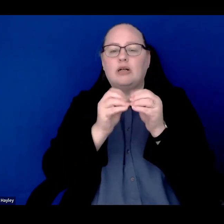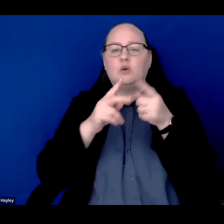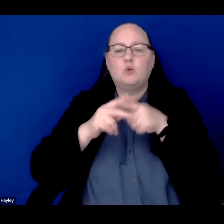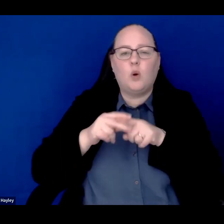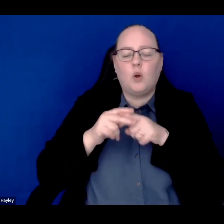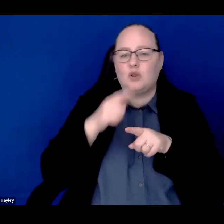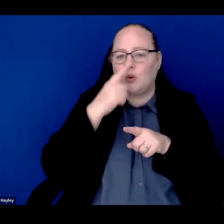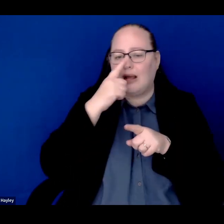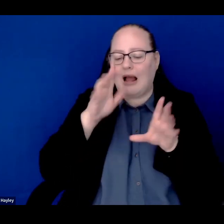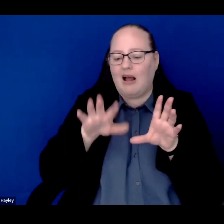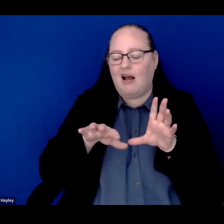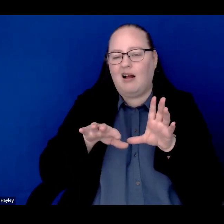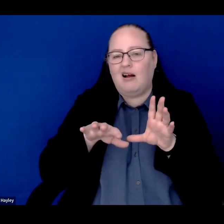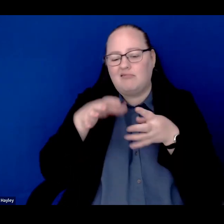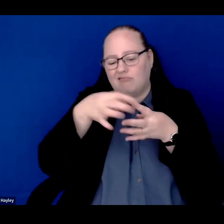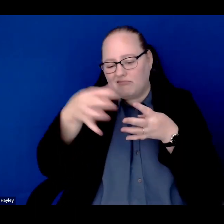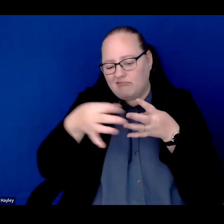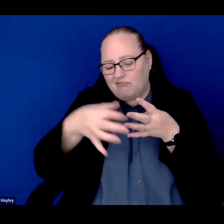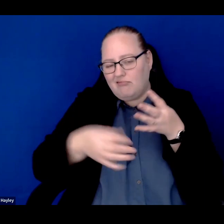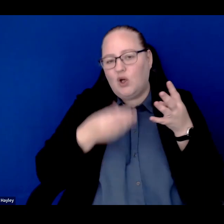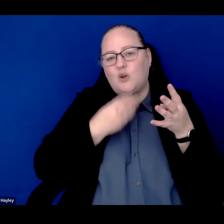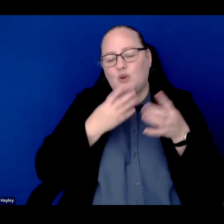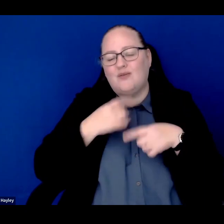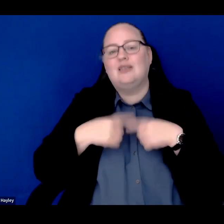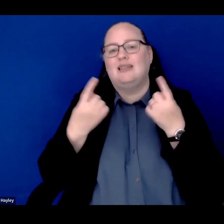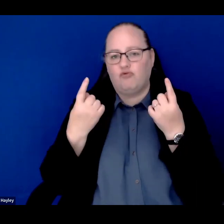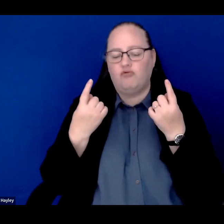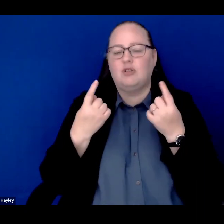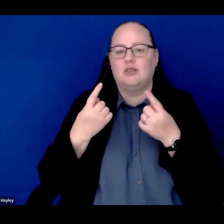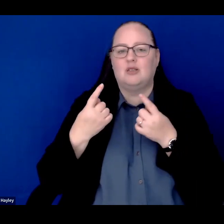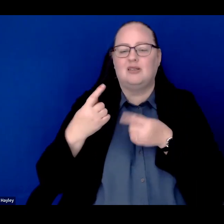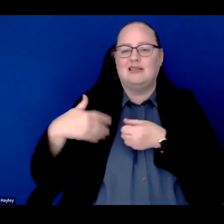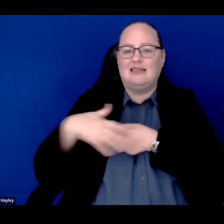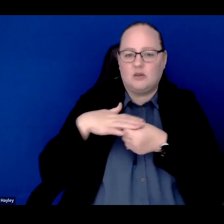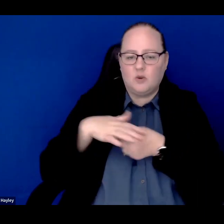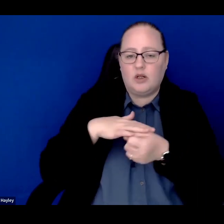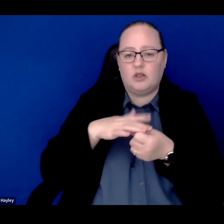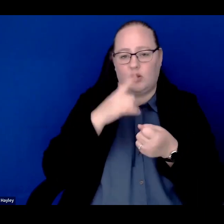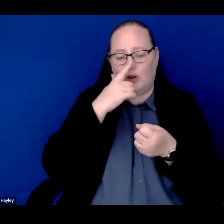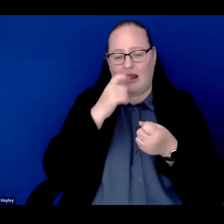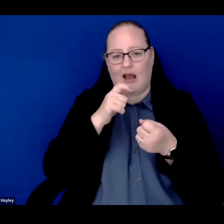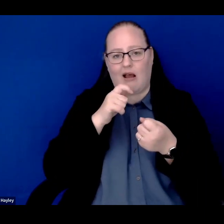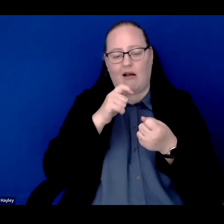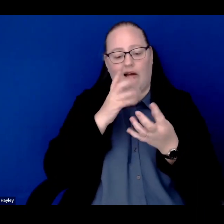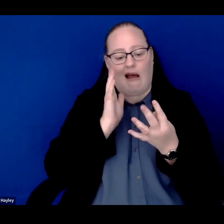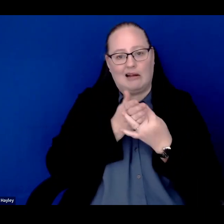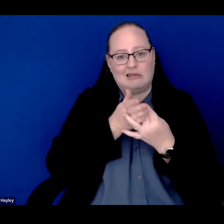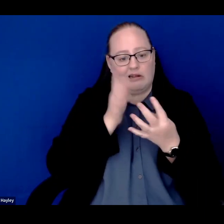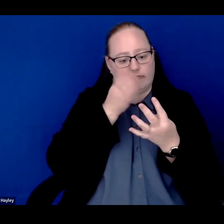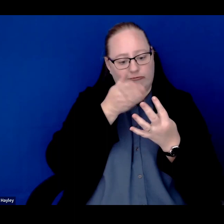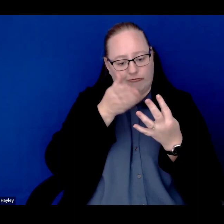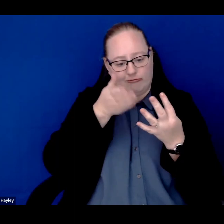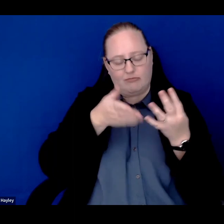say, like for a different utopia, different contexts, and that can be adapted and that are available, in a toolbox that anyone can pick